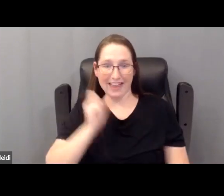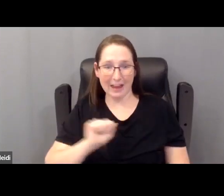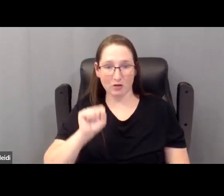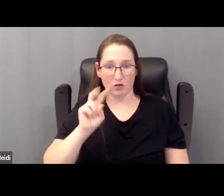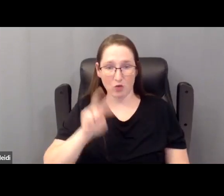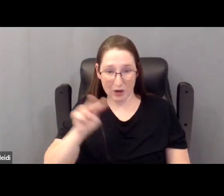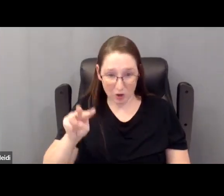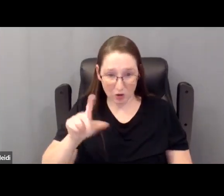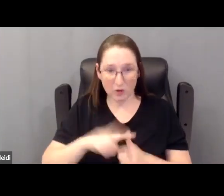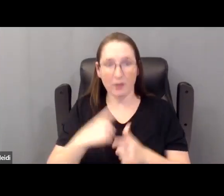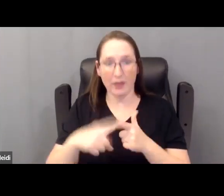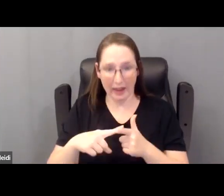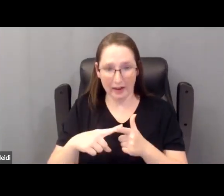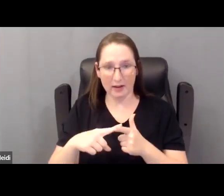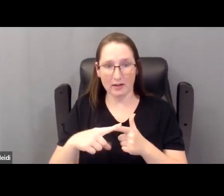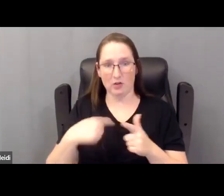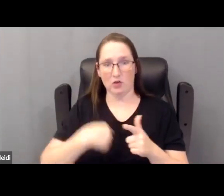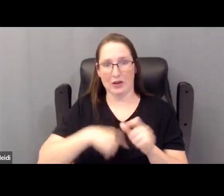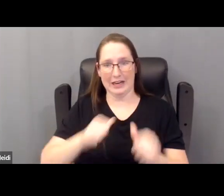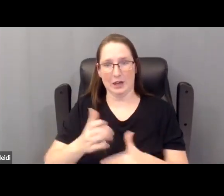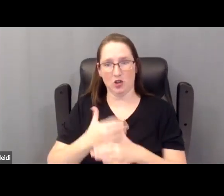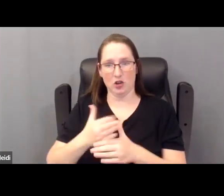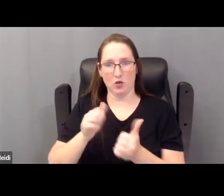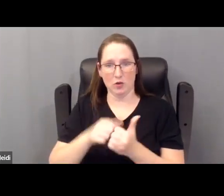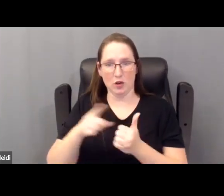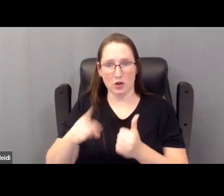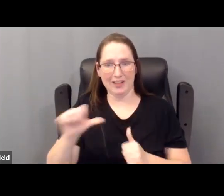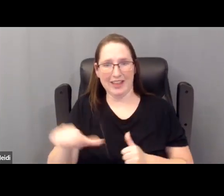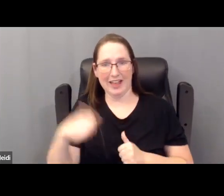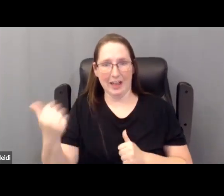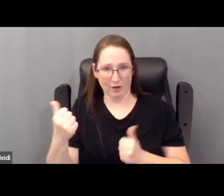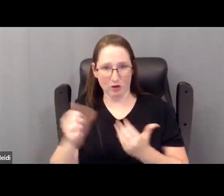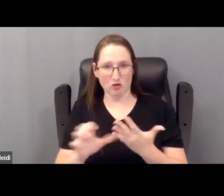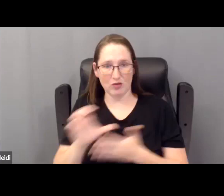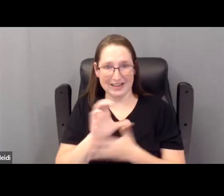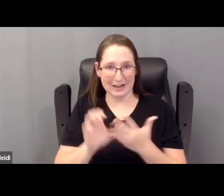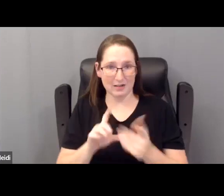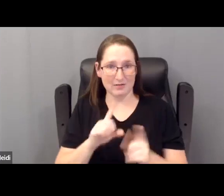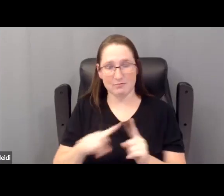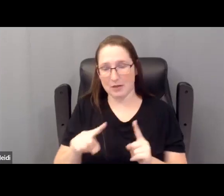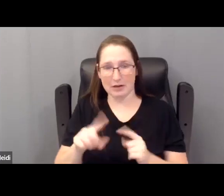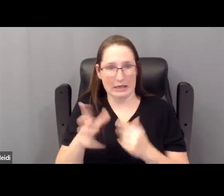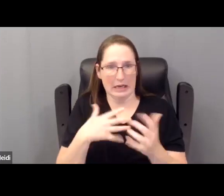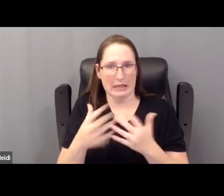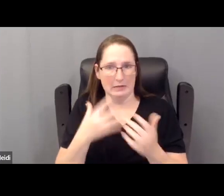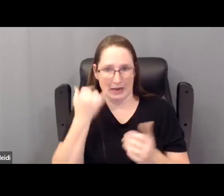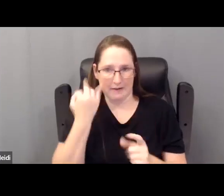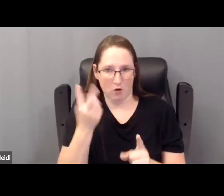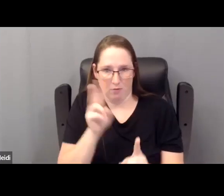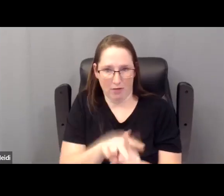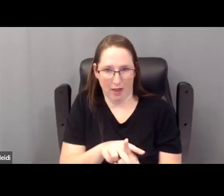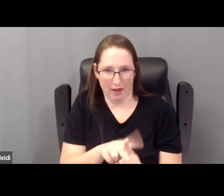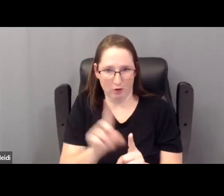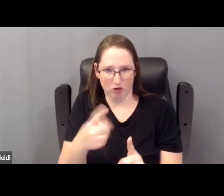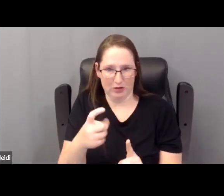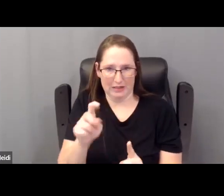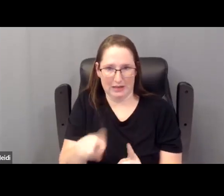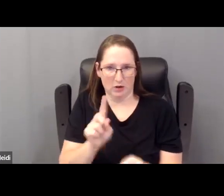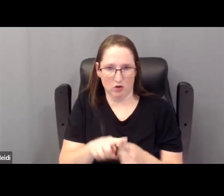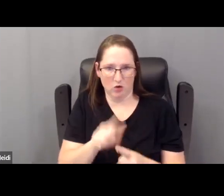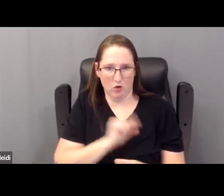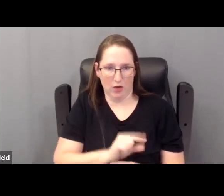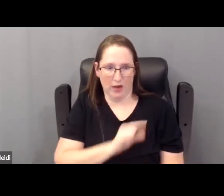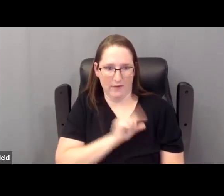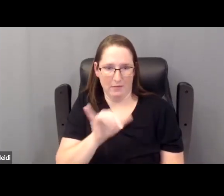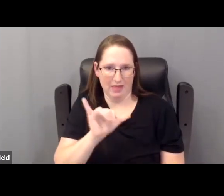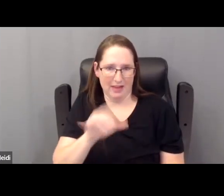and then we can share with you what the other criteria are, but it doesn't matter if you applied then, you just needed to have qualified by that